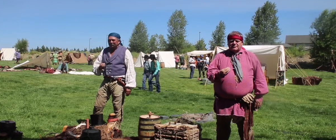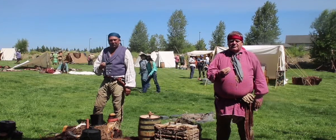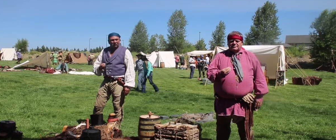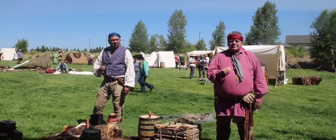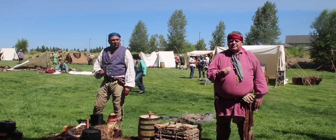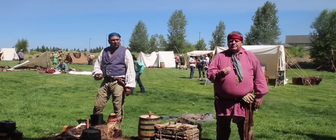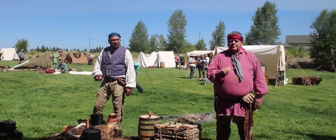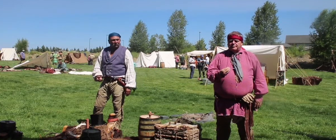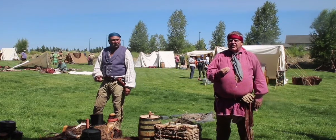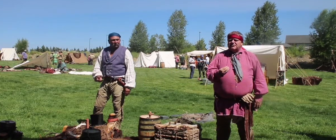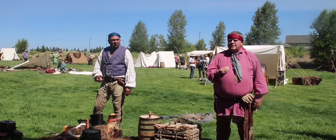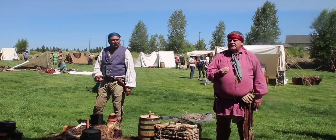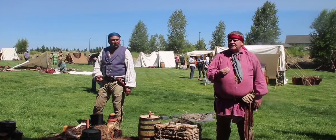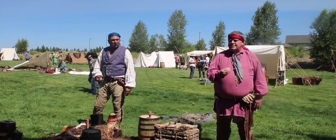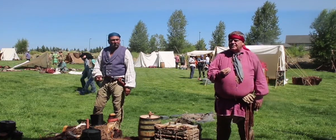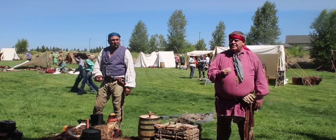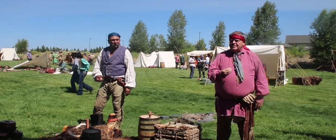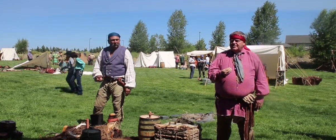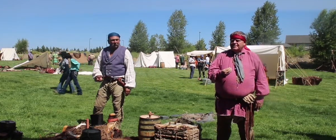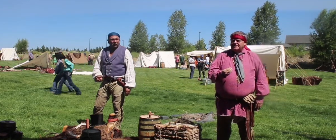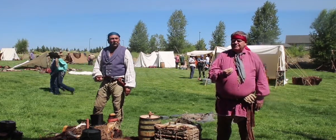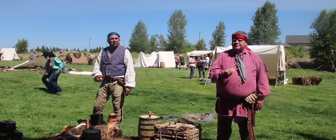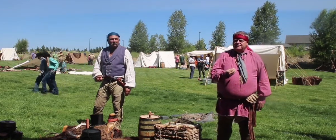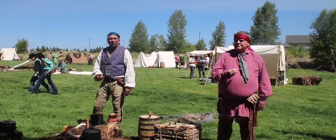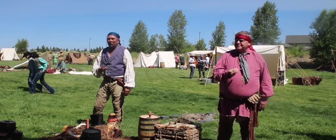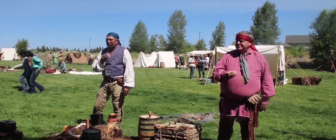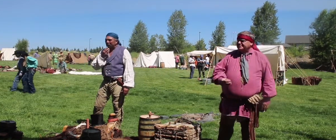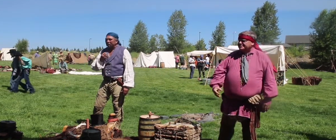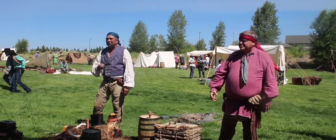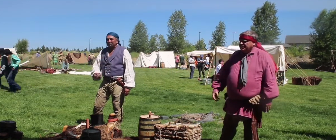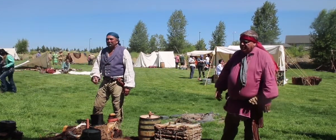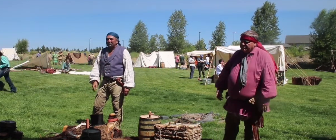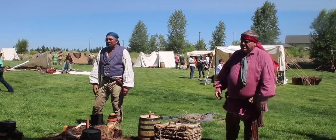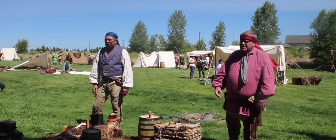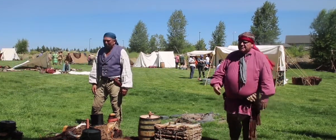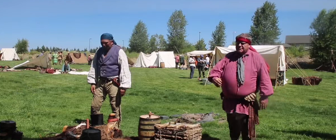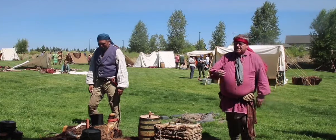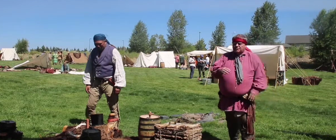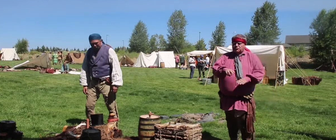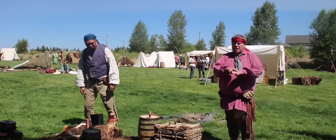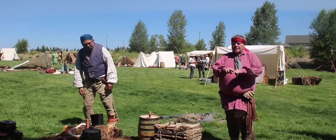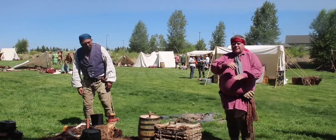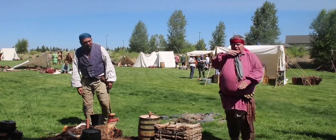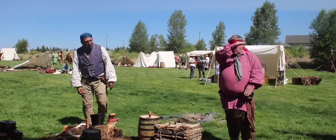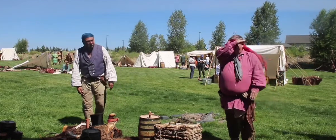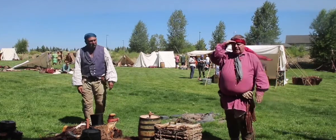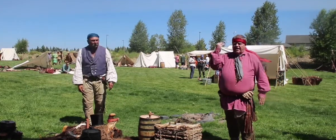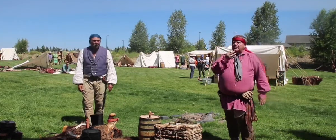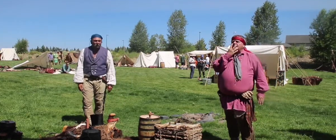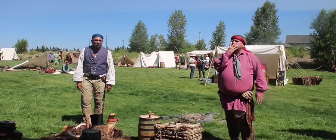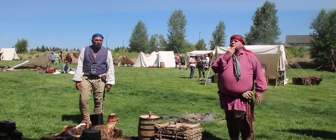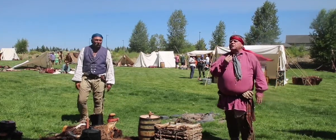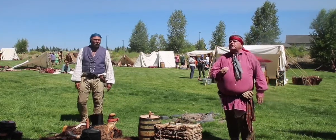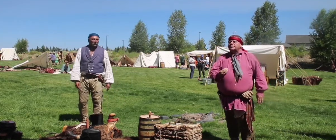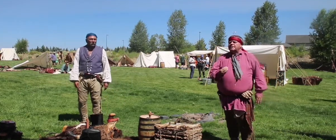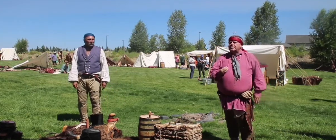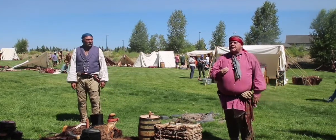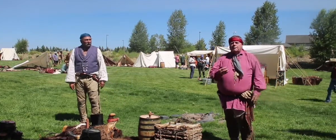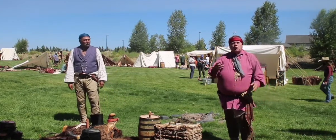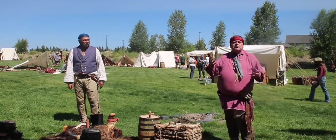The mountain man. Mexicans. Oh, the Mexicans. Really? Okay. The Mexicans. Yeah. The tribe that wears a hat and has a beard. Most